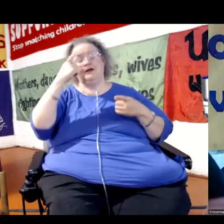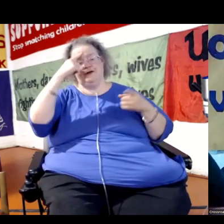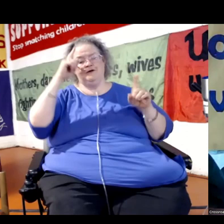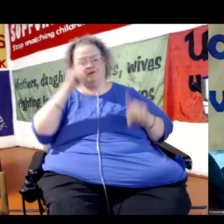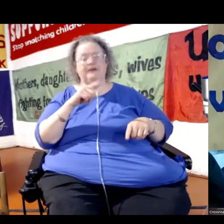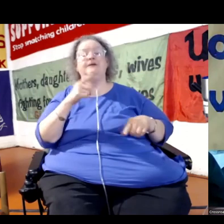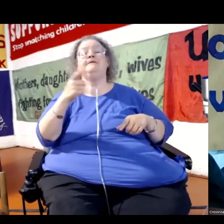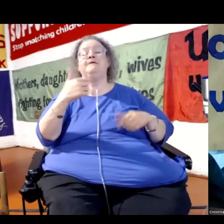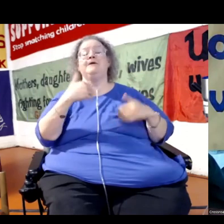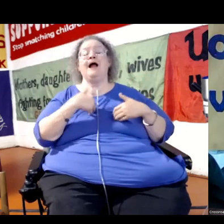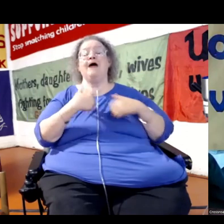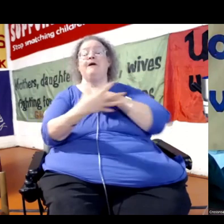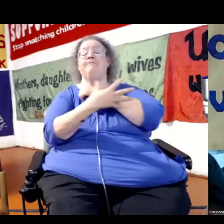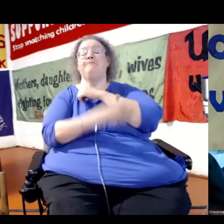luncheon.